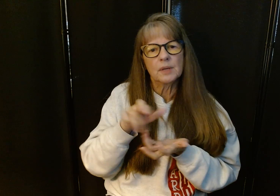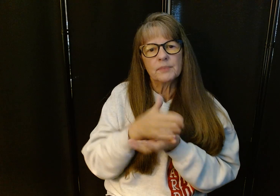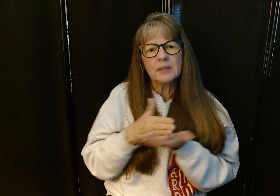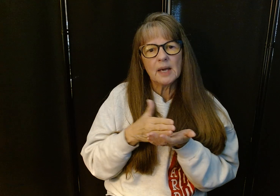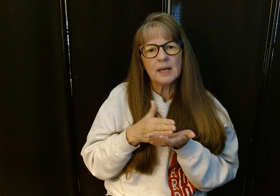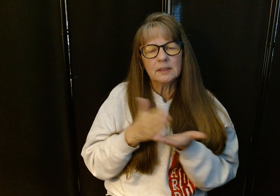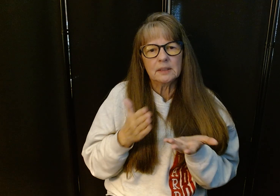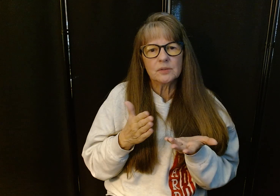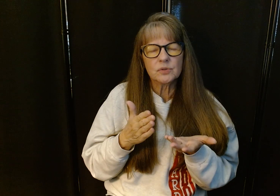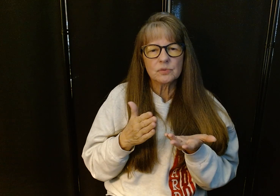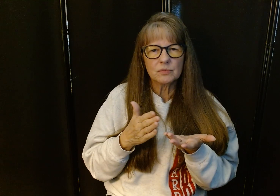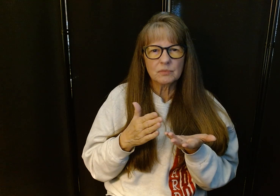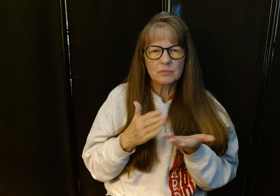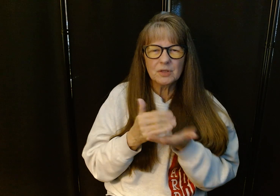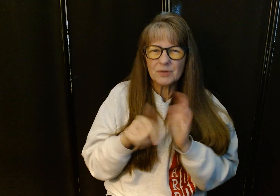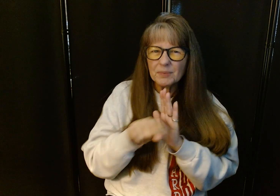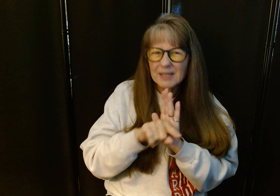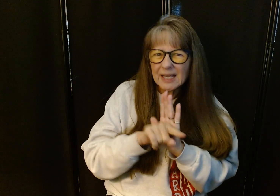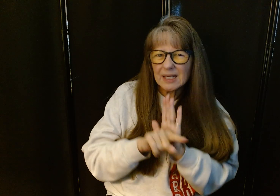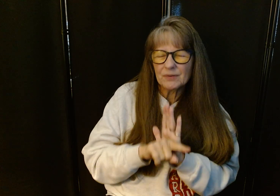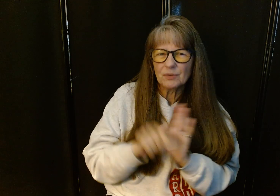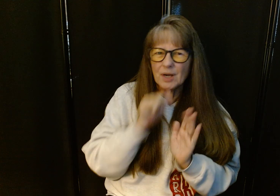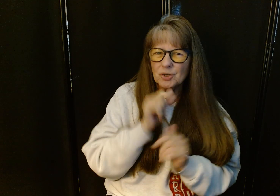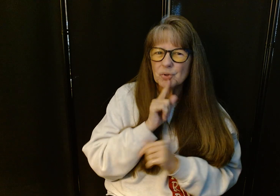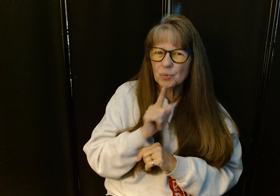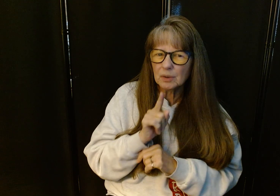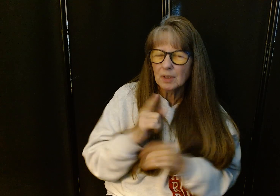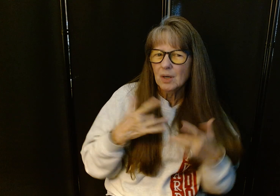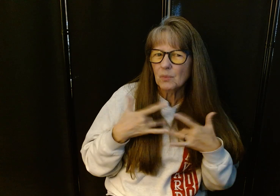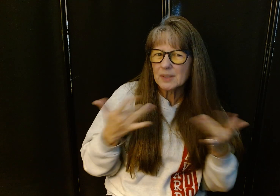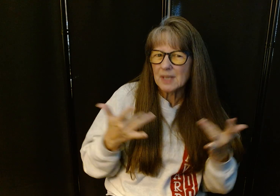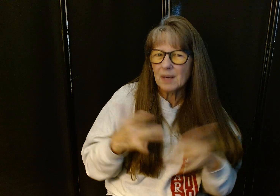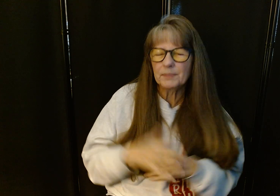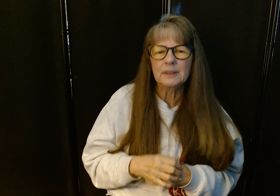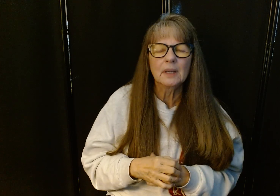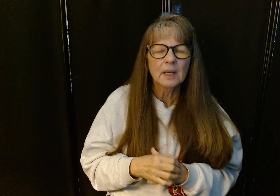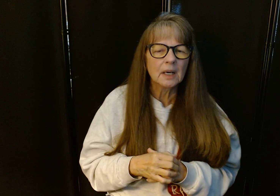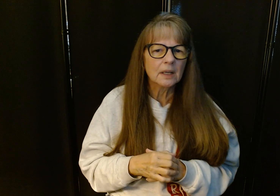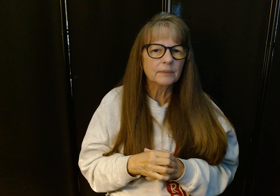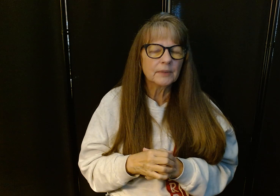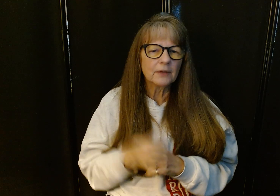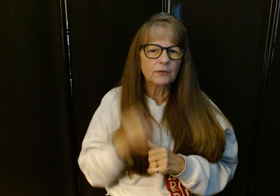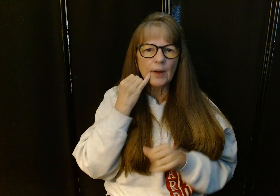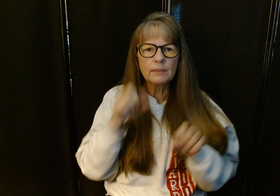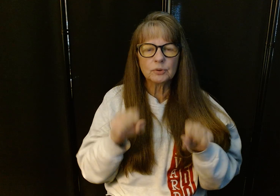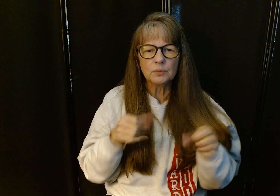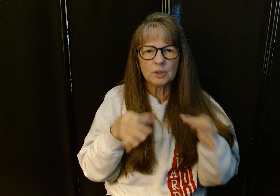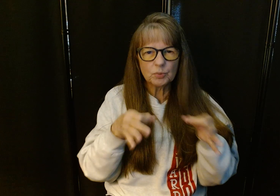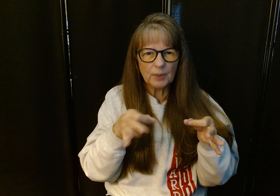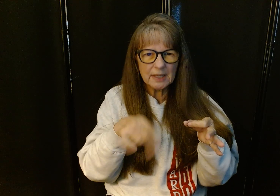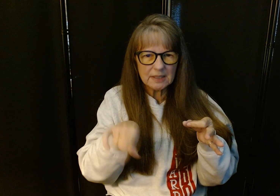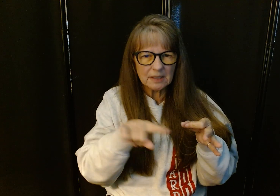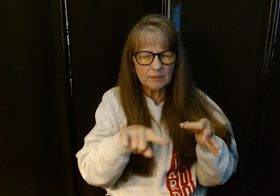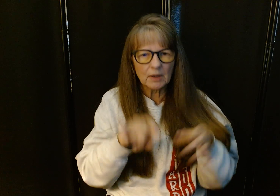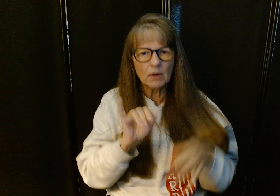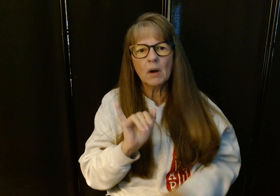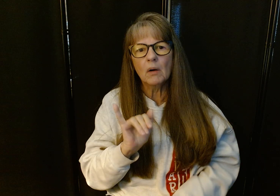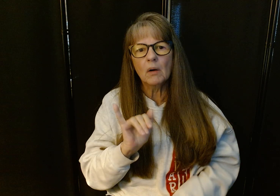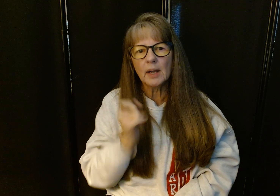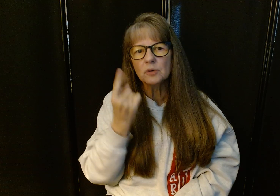something that is, something negative, and they're not sure what's up. And if you're able to explain it to them, they go, oh, okay, I